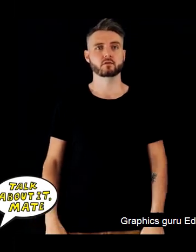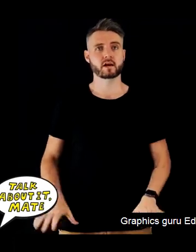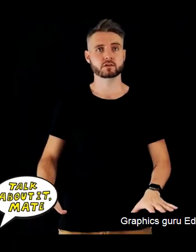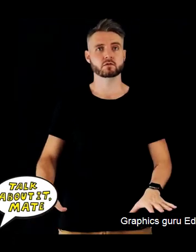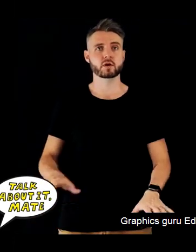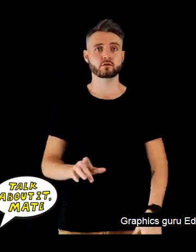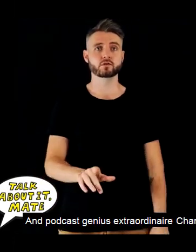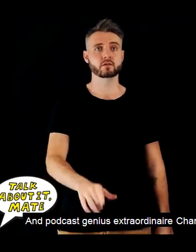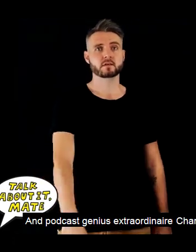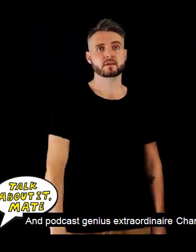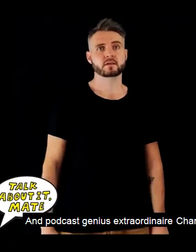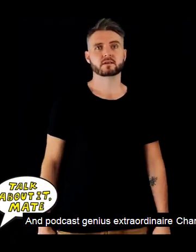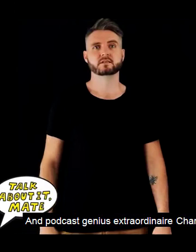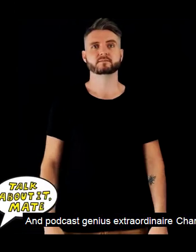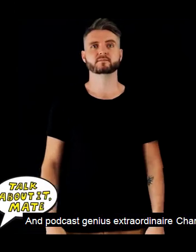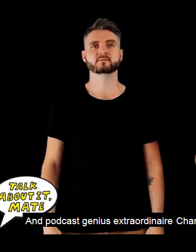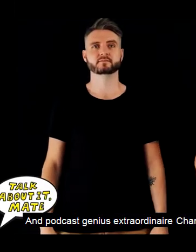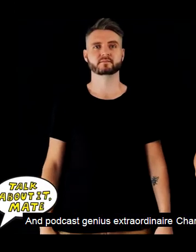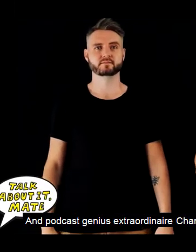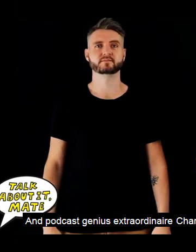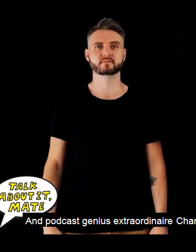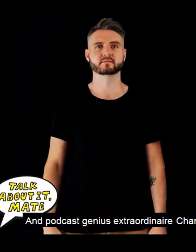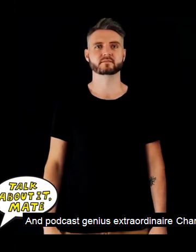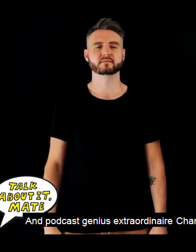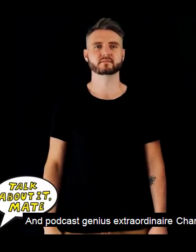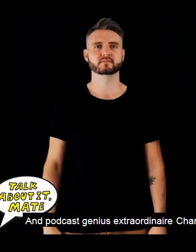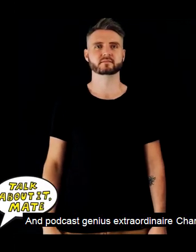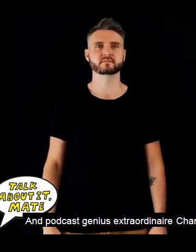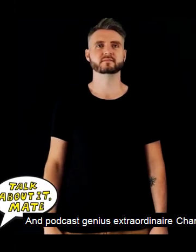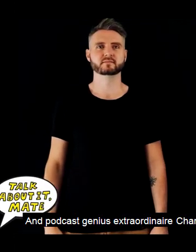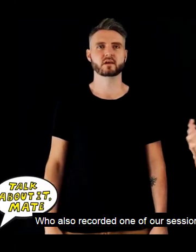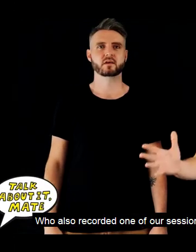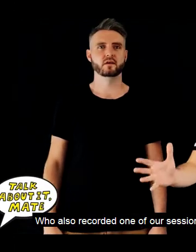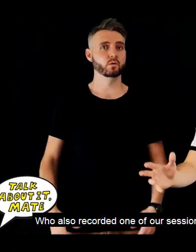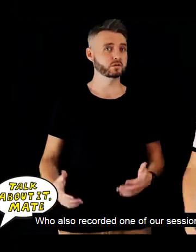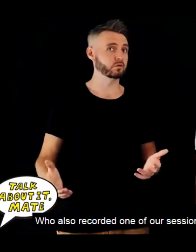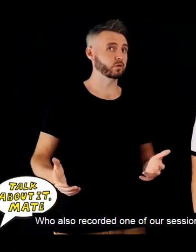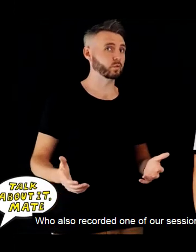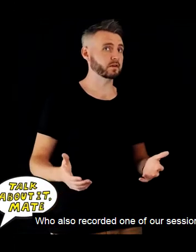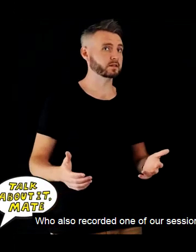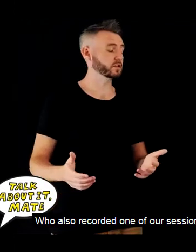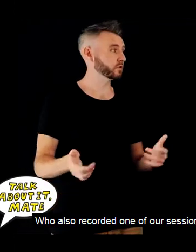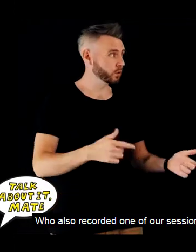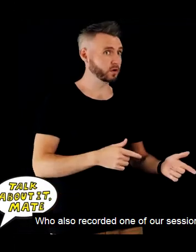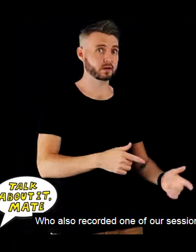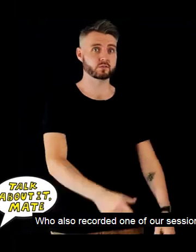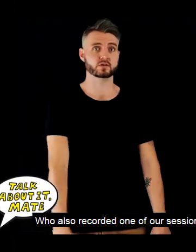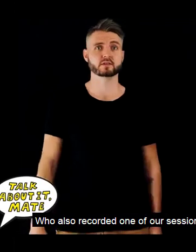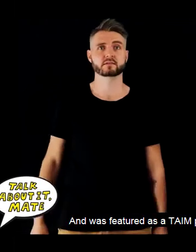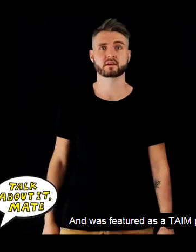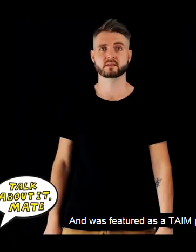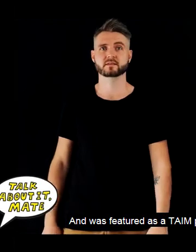Roma Conrad, graphics guru Ed Dunstan, and podcast genius extraordinaire Charles Cummins from Vibrant Sound and Media, who also recorded one of our sessions for his own